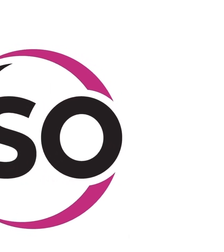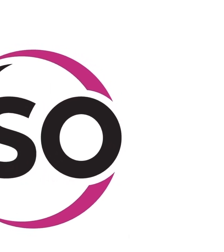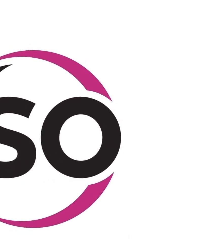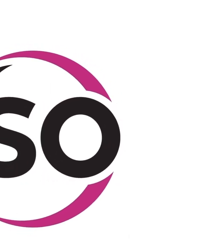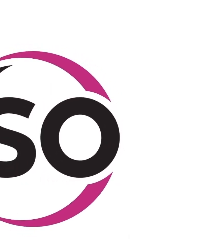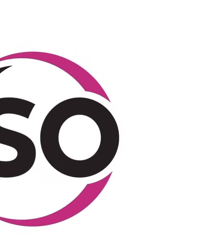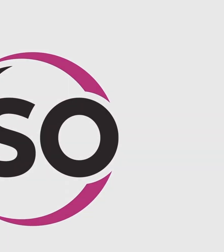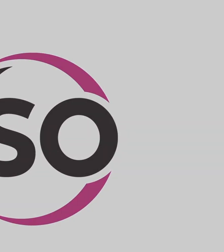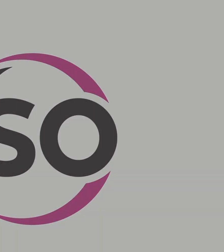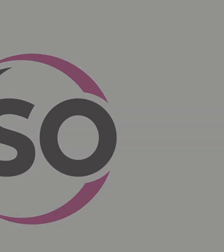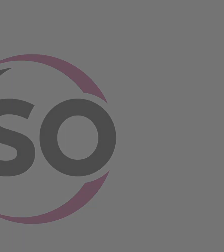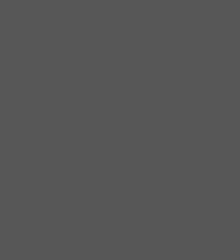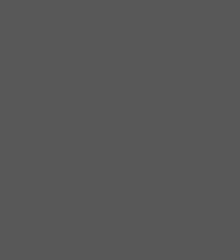VSO.